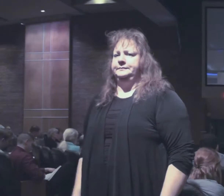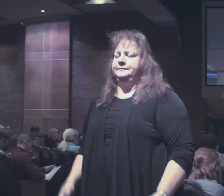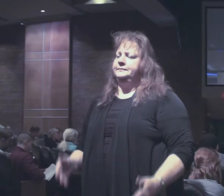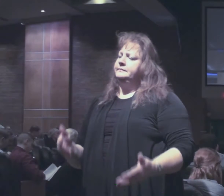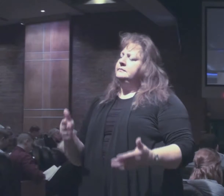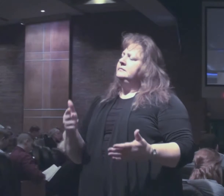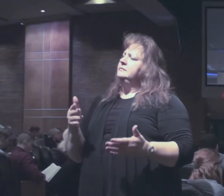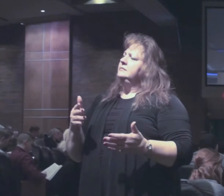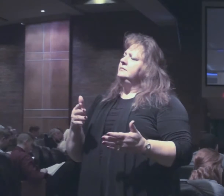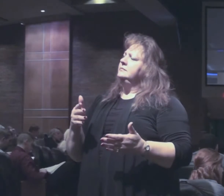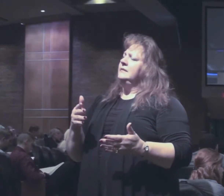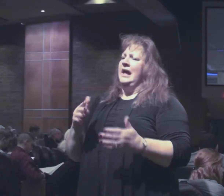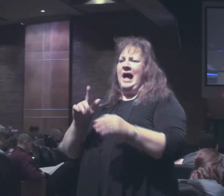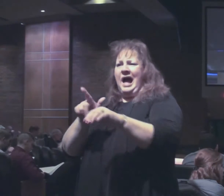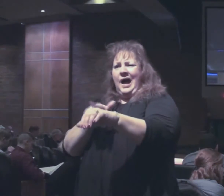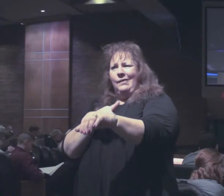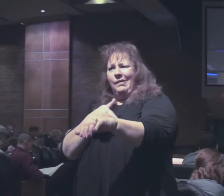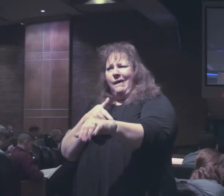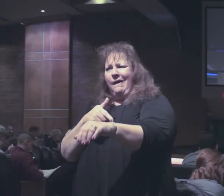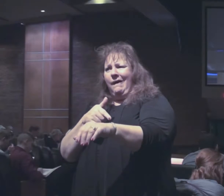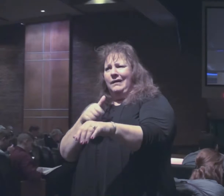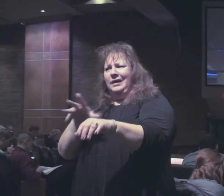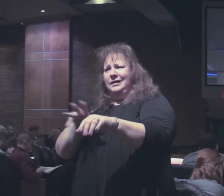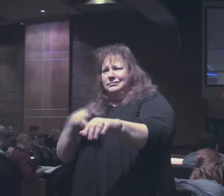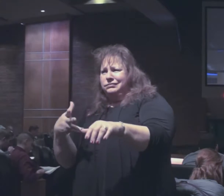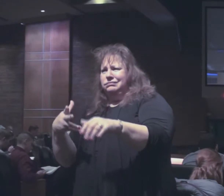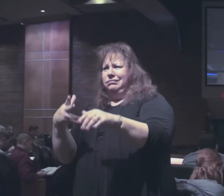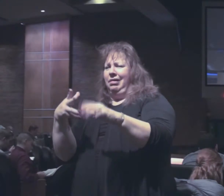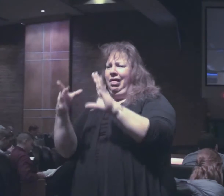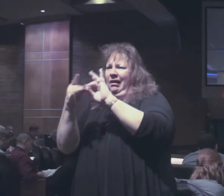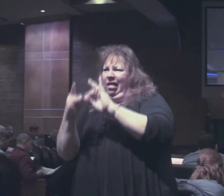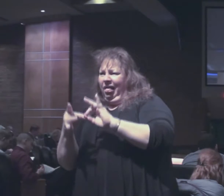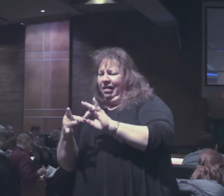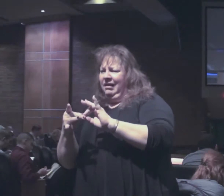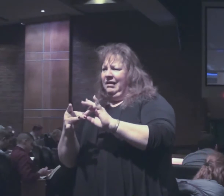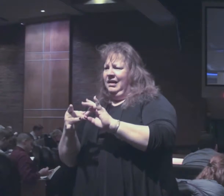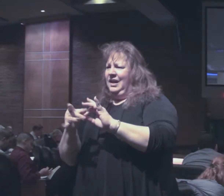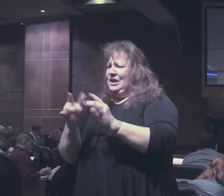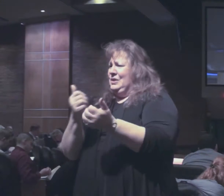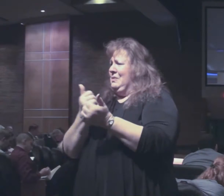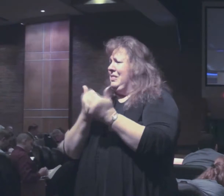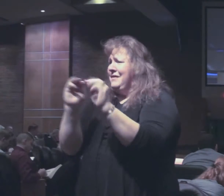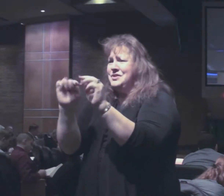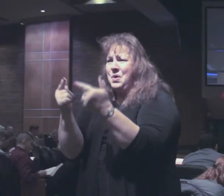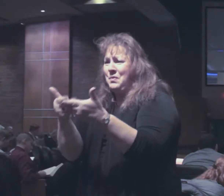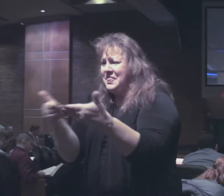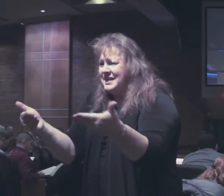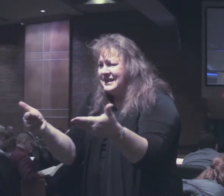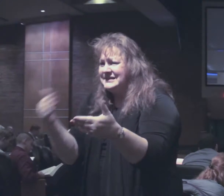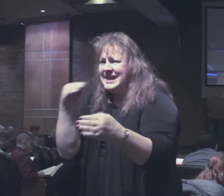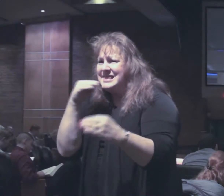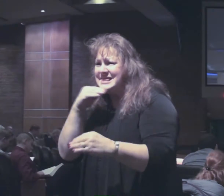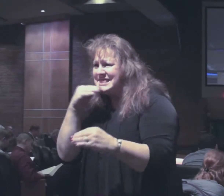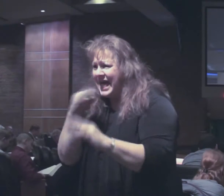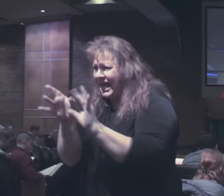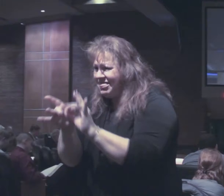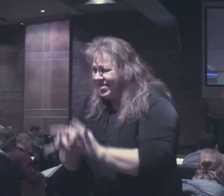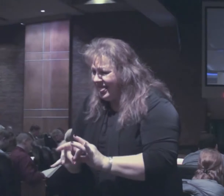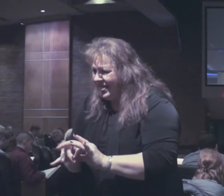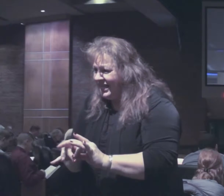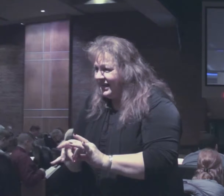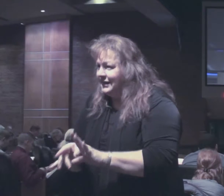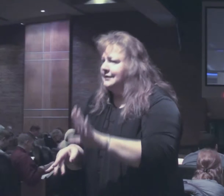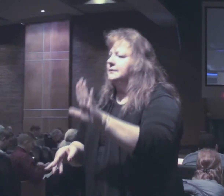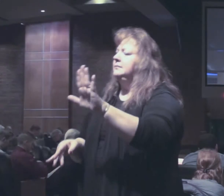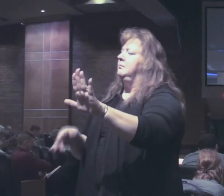Sons of men, how long will my honor become a reproach? How long will you love what is worthless and aim at deception? But